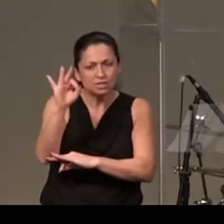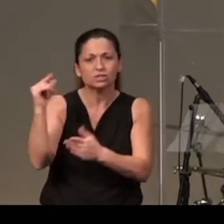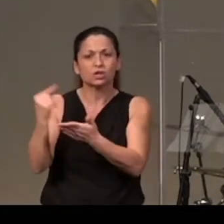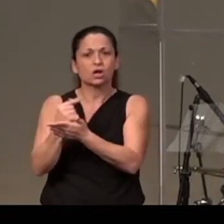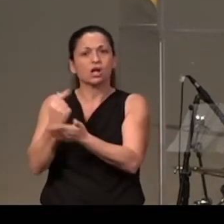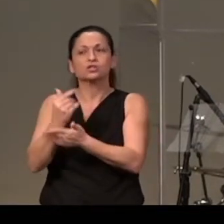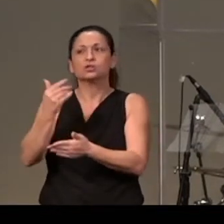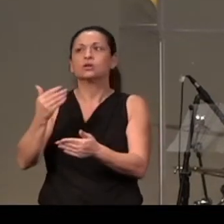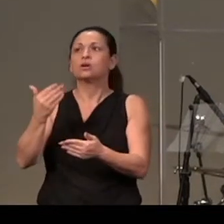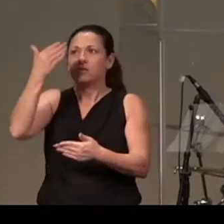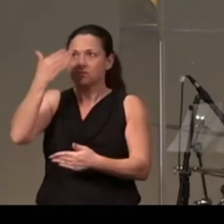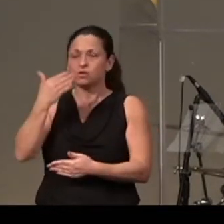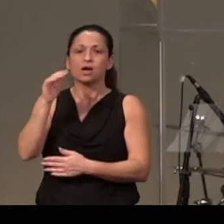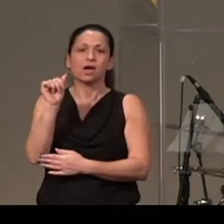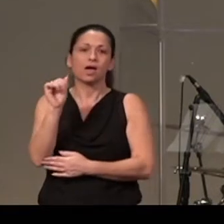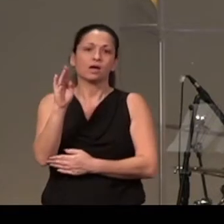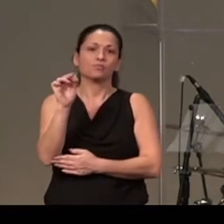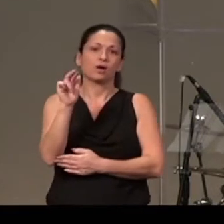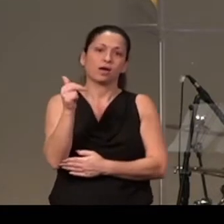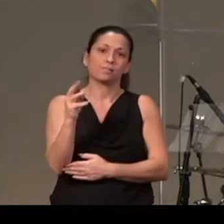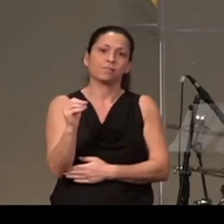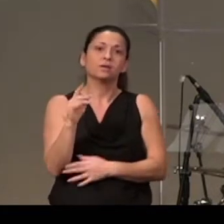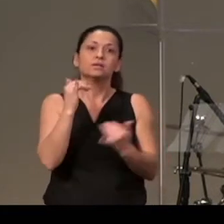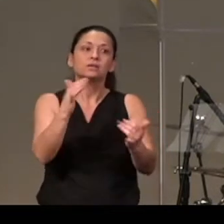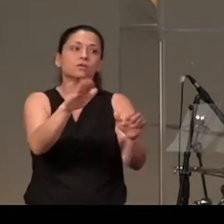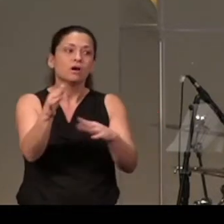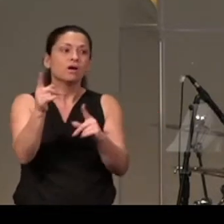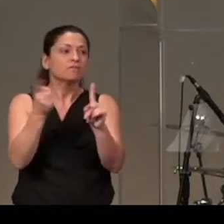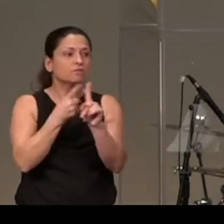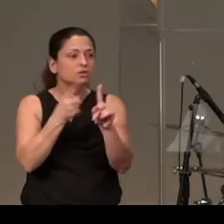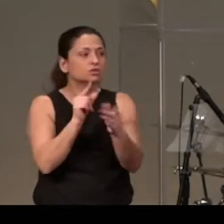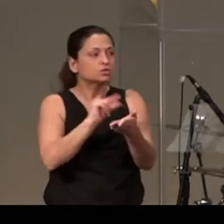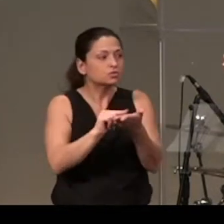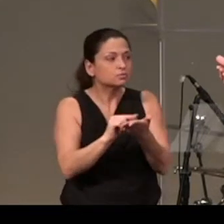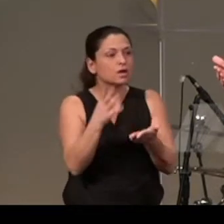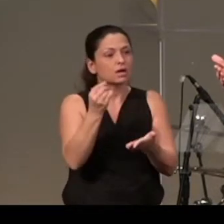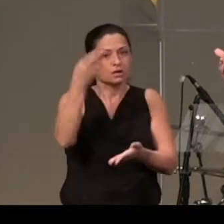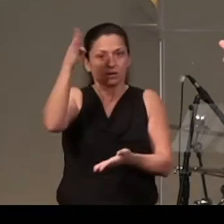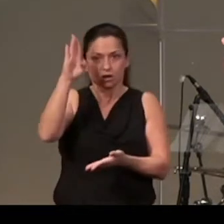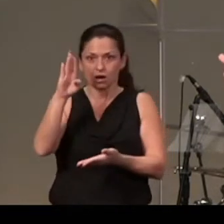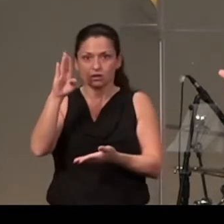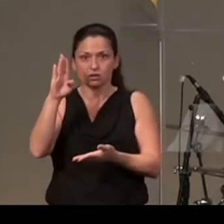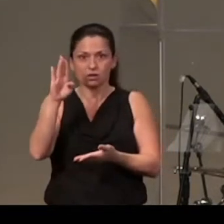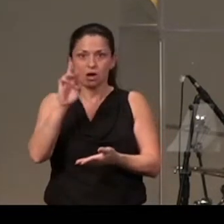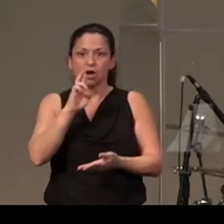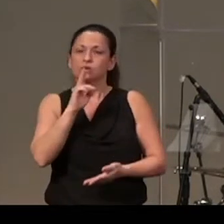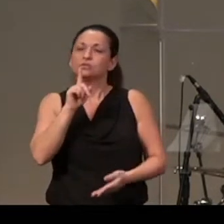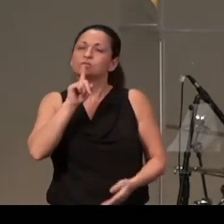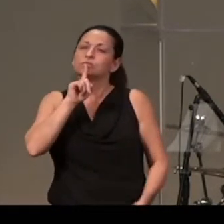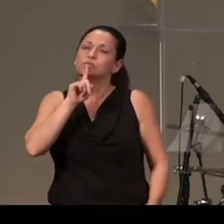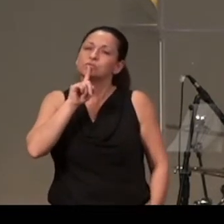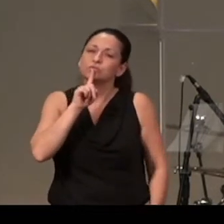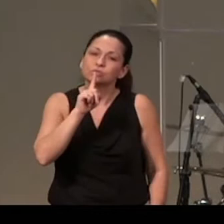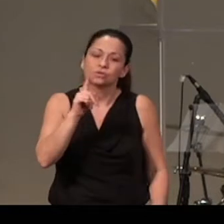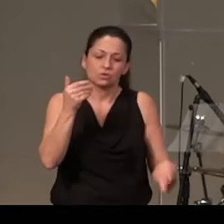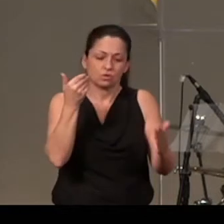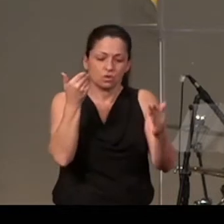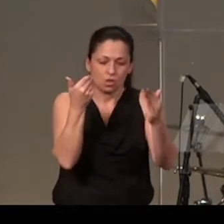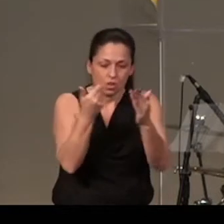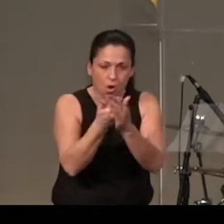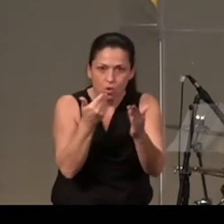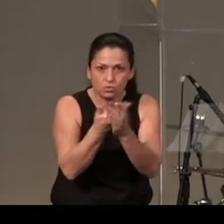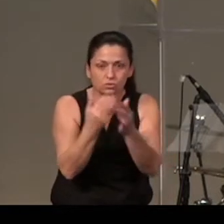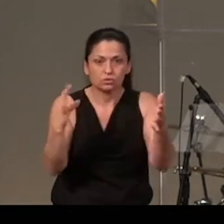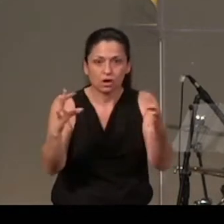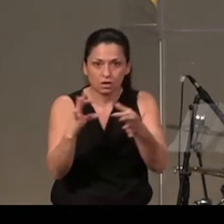Now first, the scriptures and God are so closely